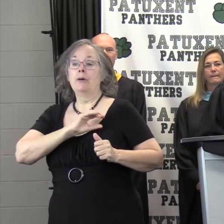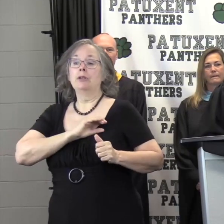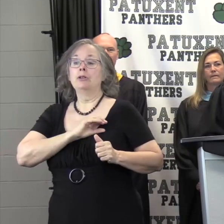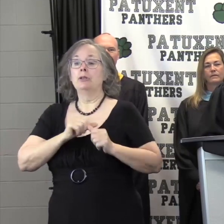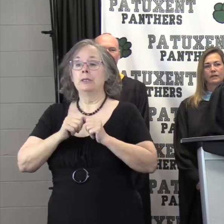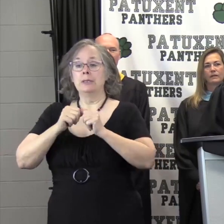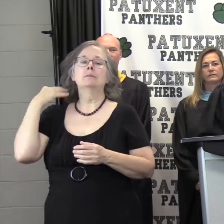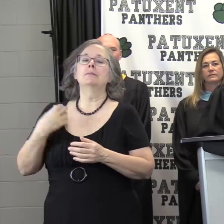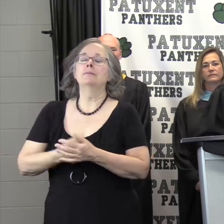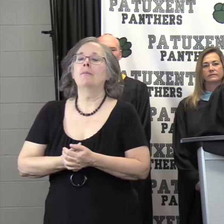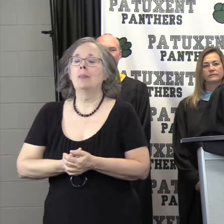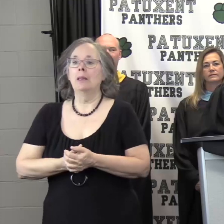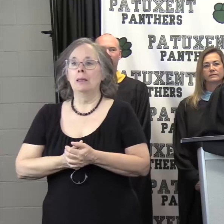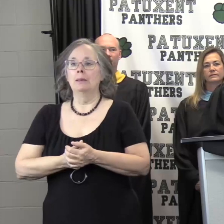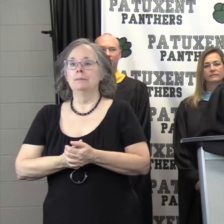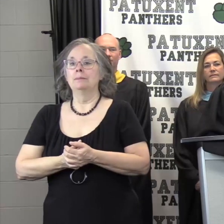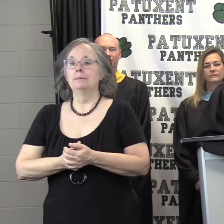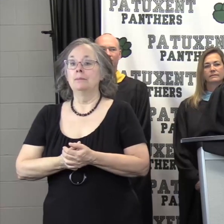sustained success.